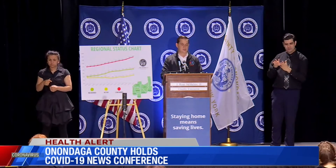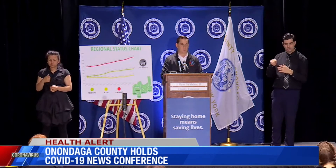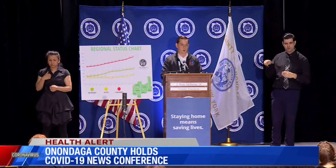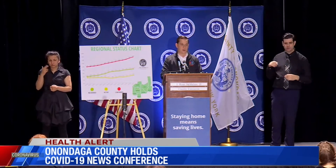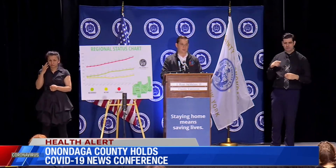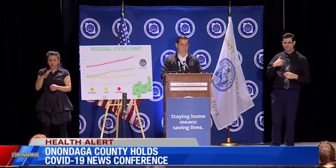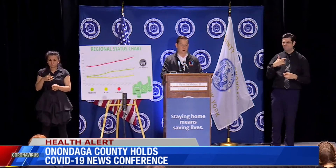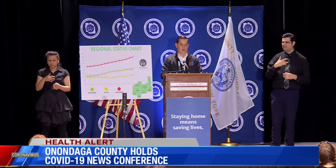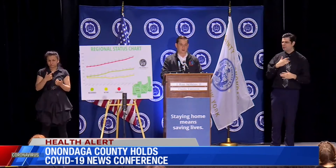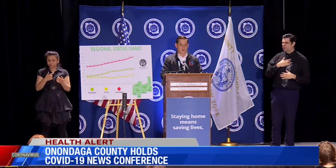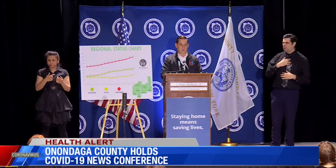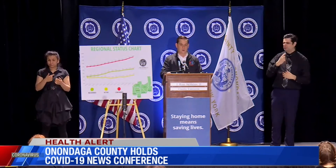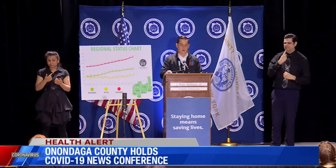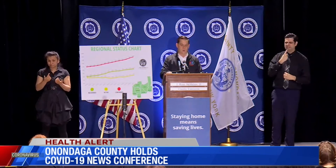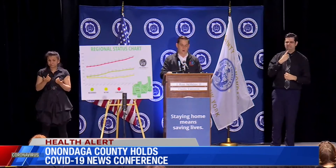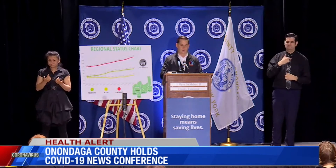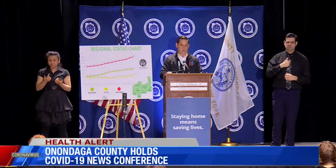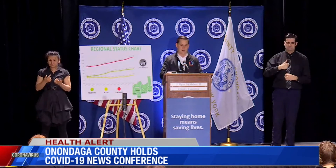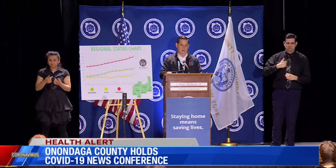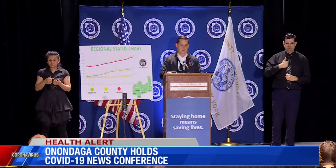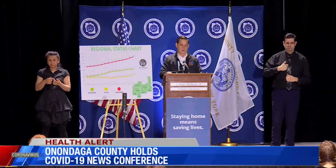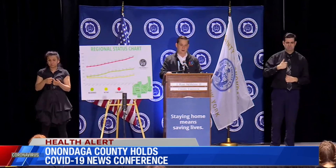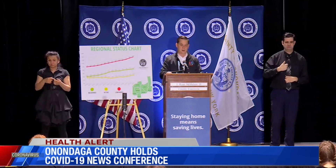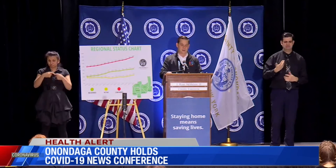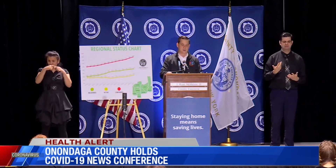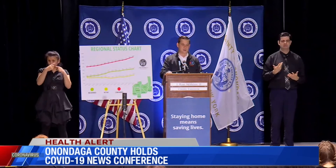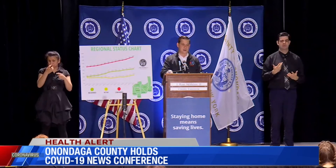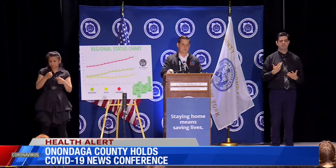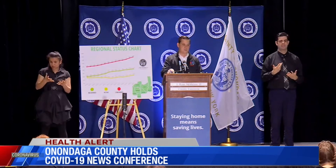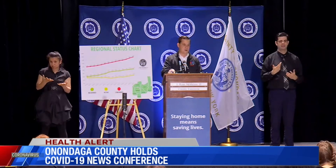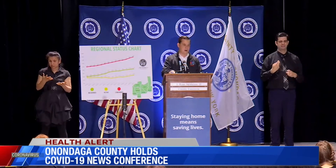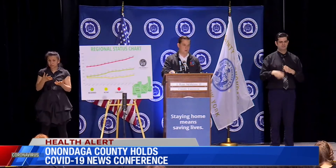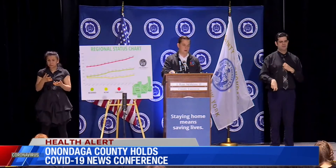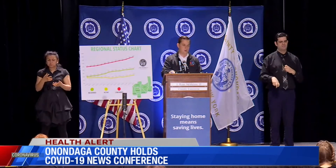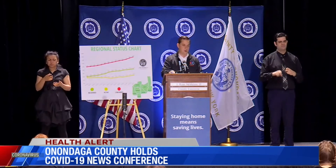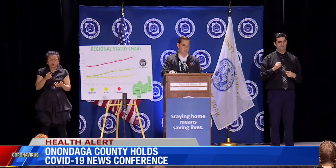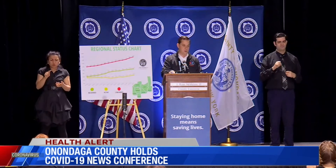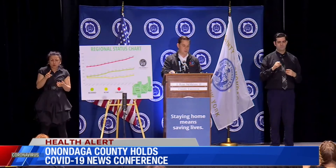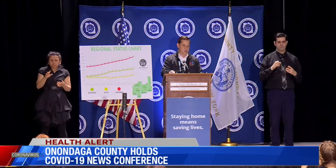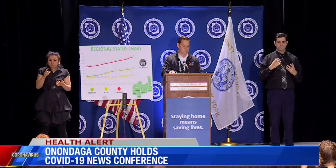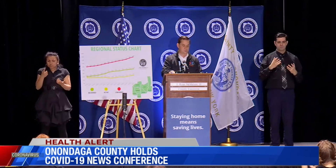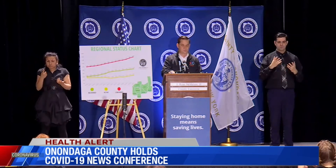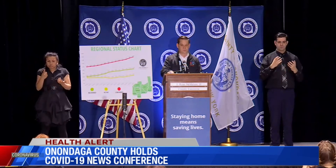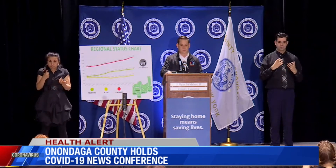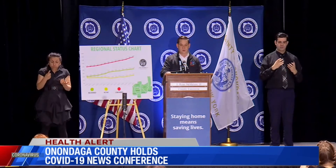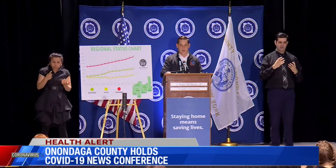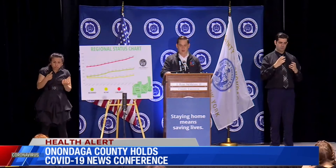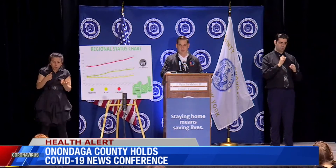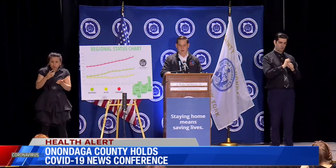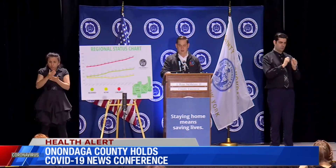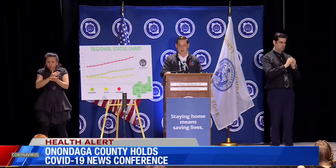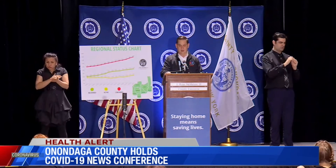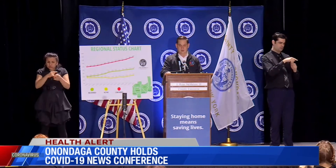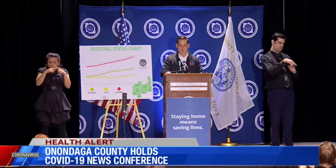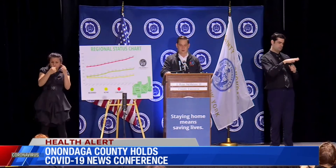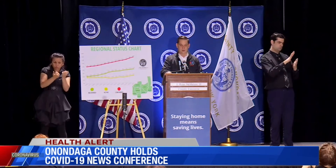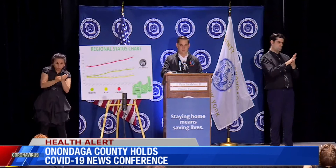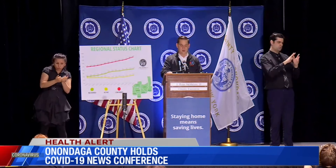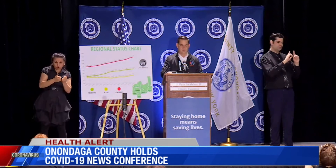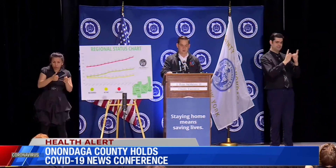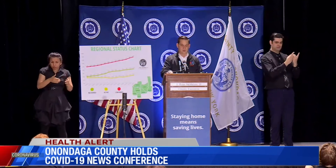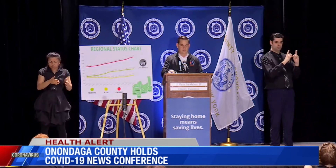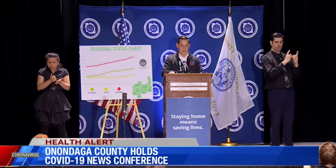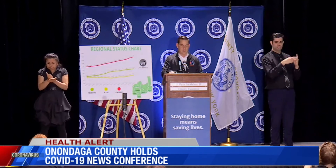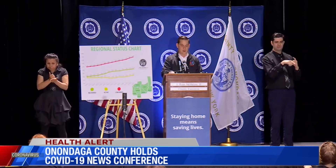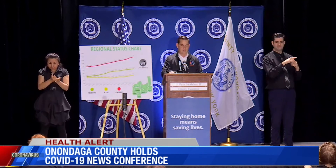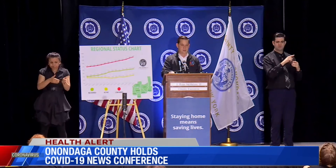it's disappointing, but we want to work with them on the districts on figuring out a way to do graduation and do it in a